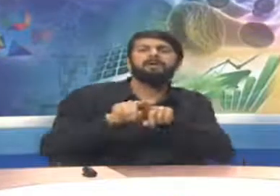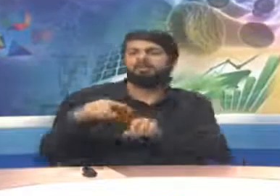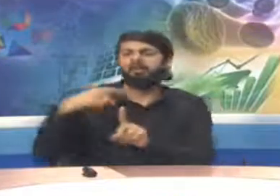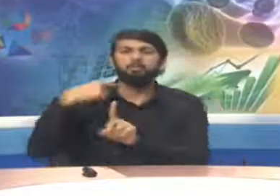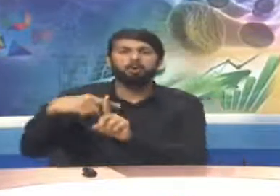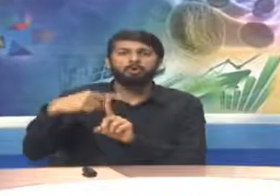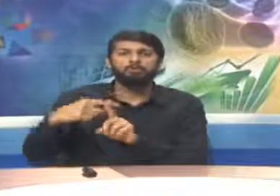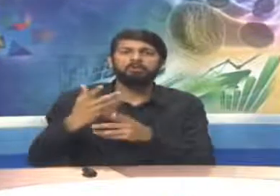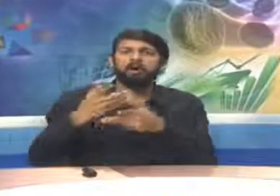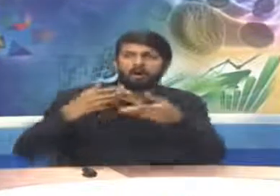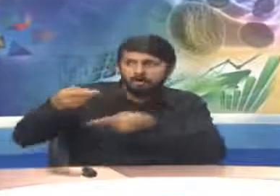society.